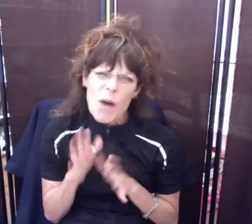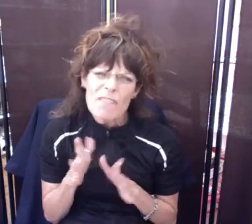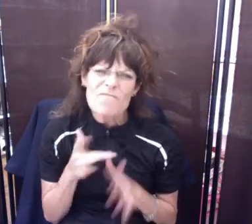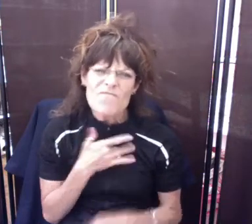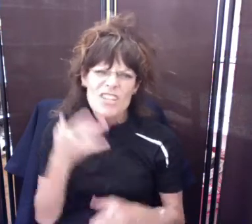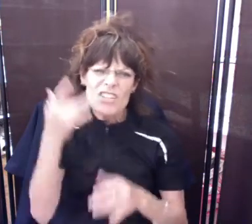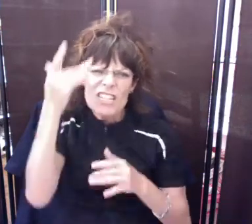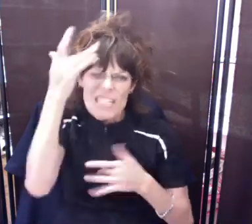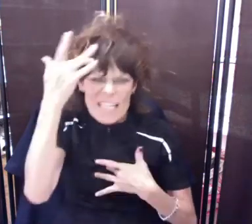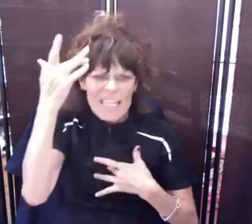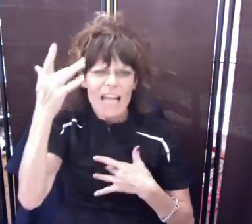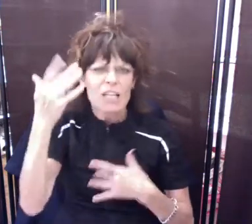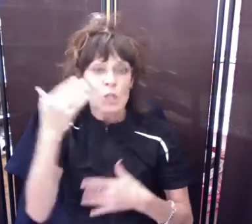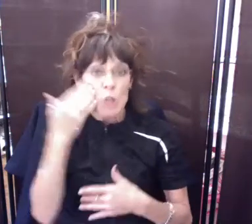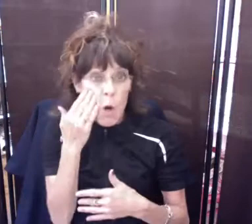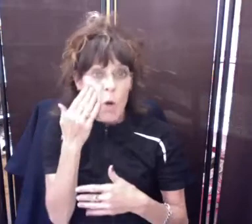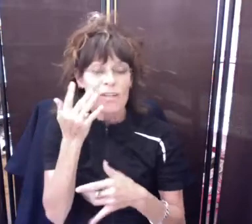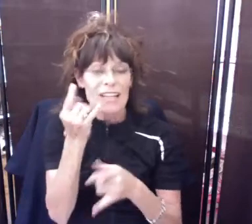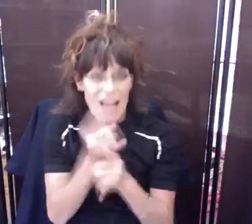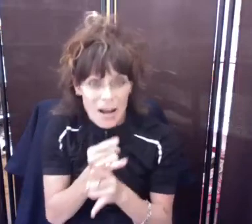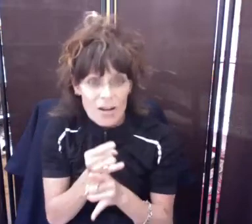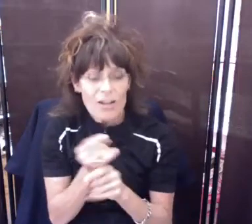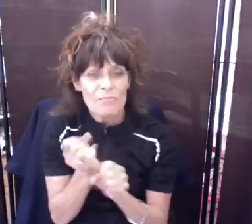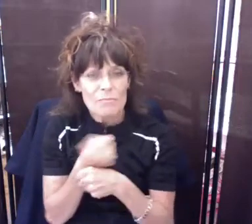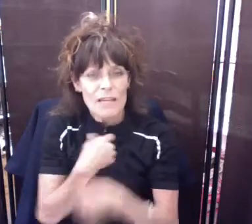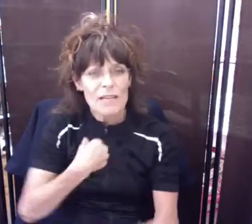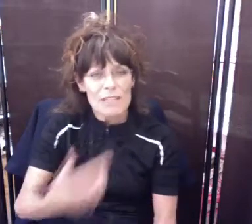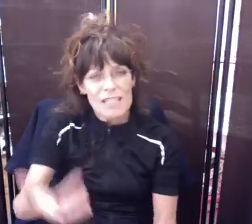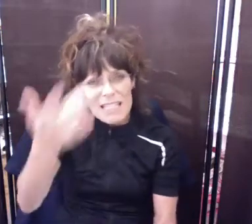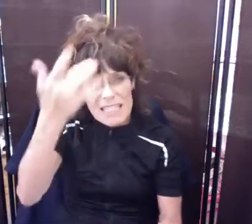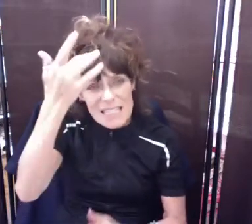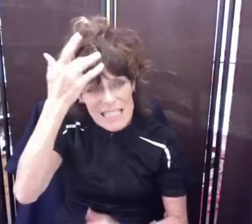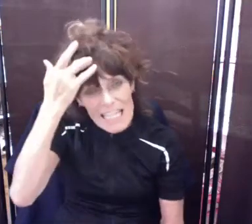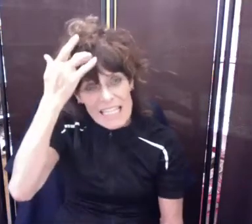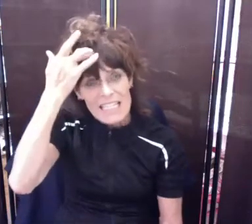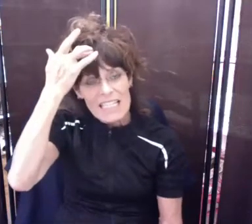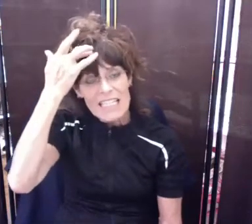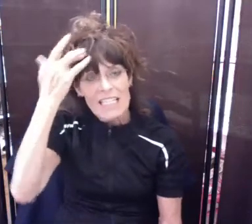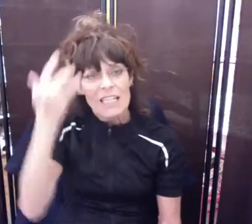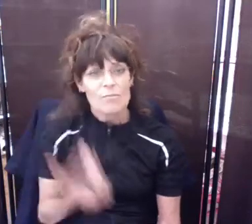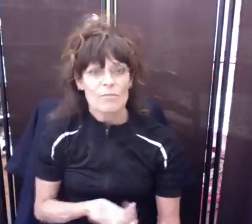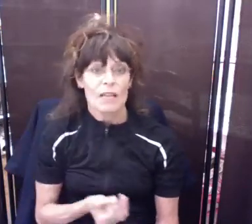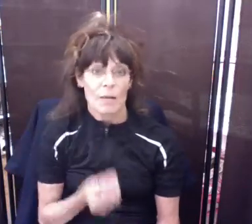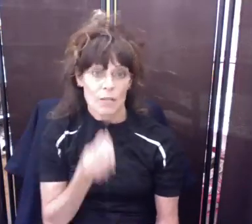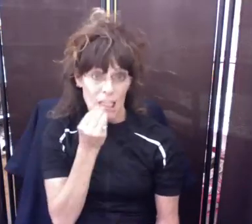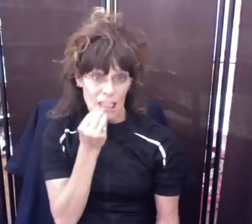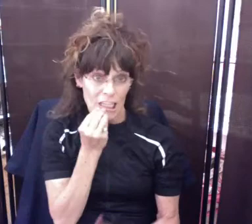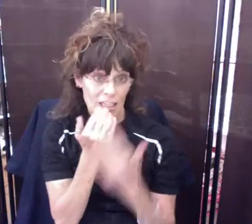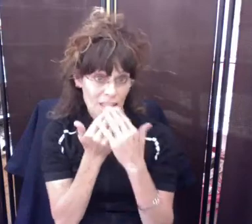the alcohol that's making me that sick. But what would happen is I'd get half a sandwich down. I'd rehydrate. You know how you